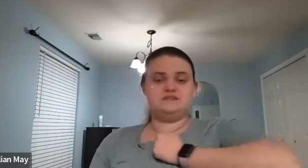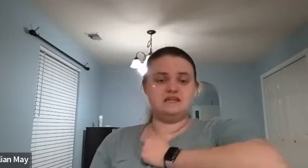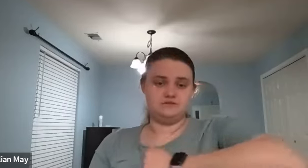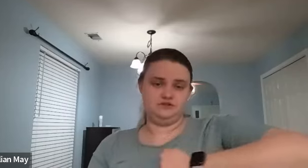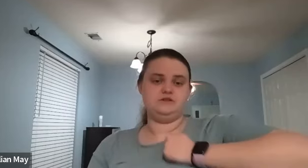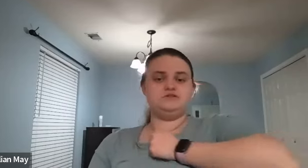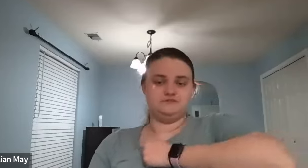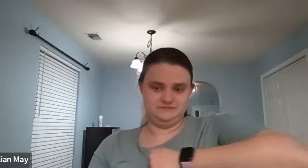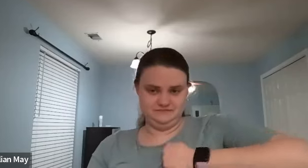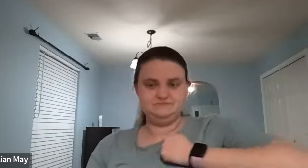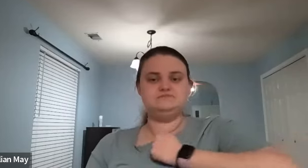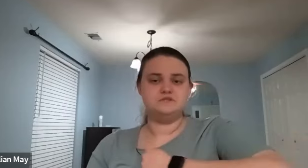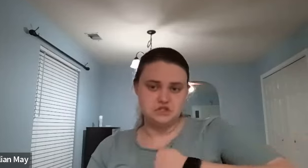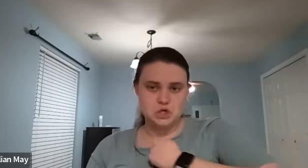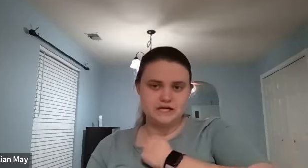same circular motion. Sorry.